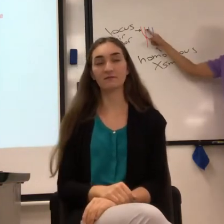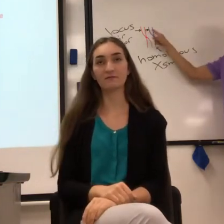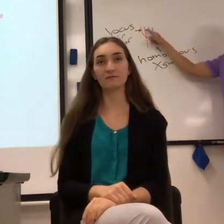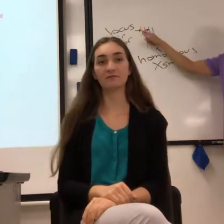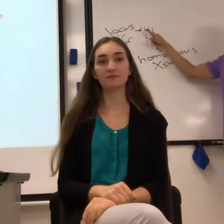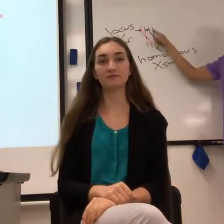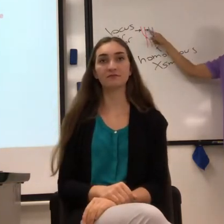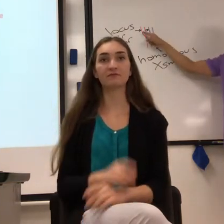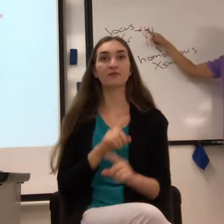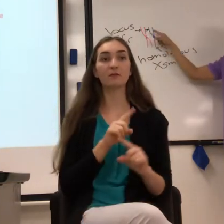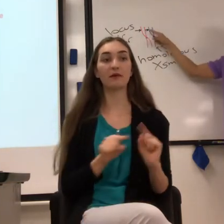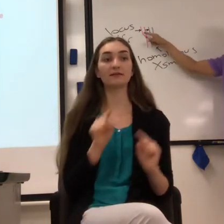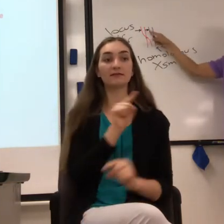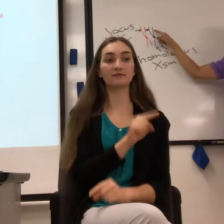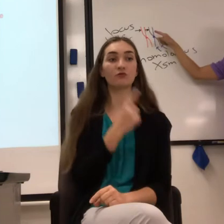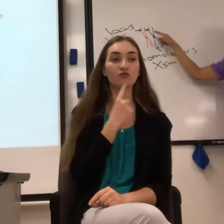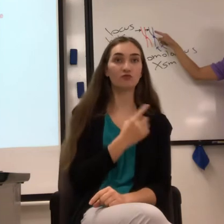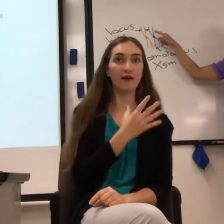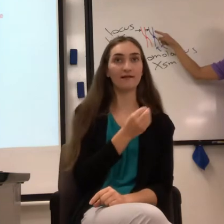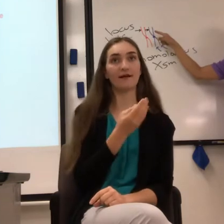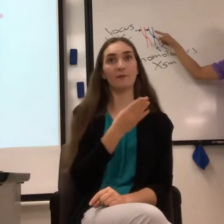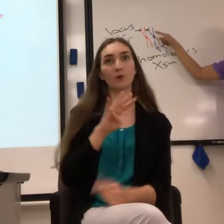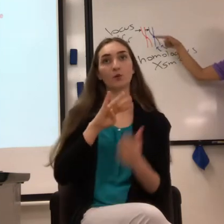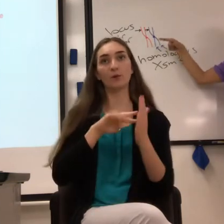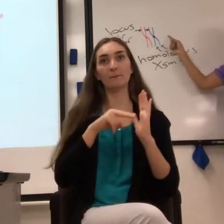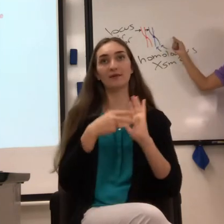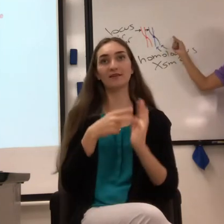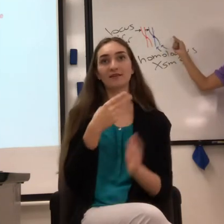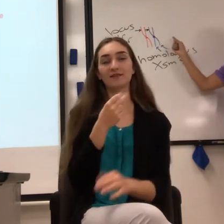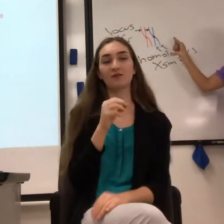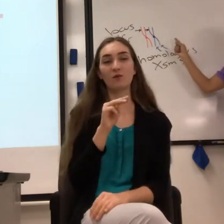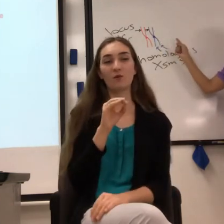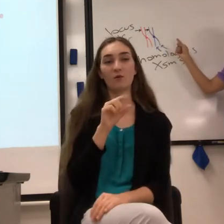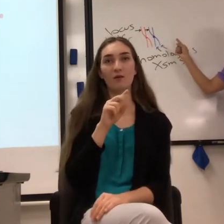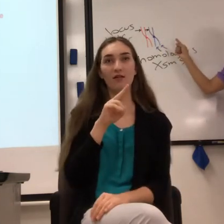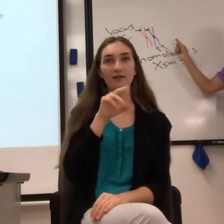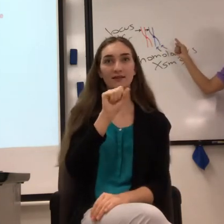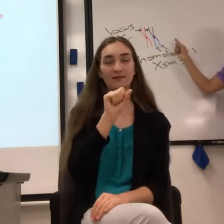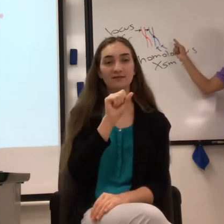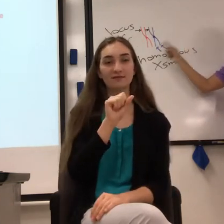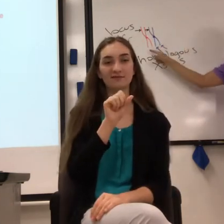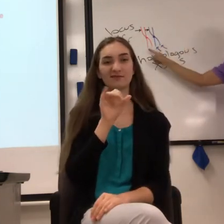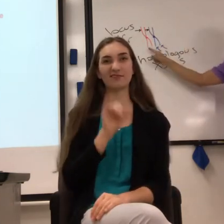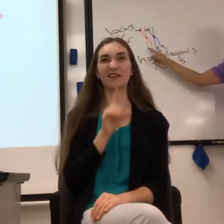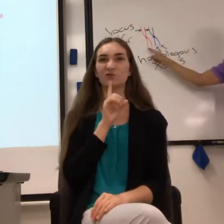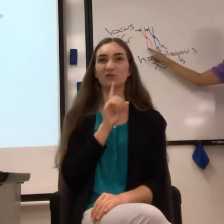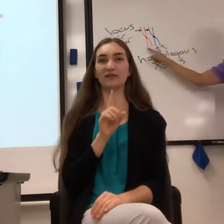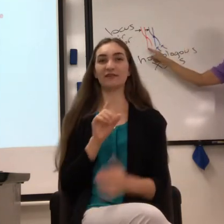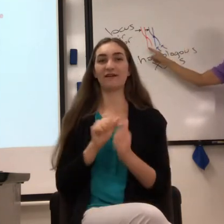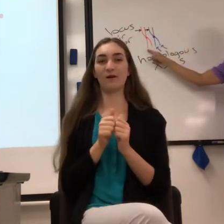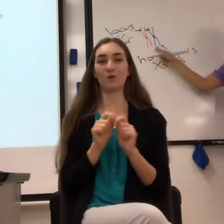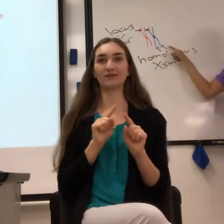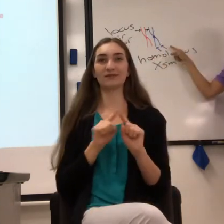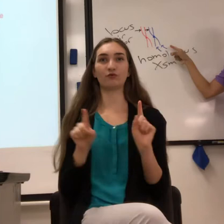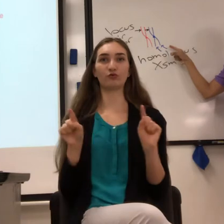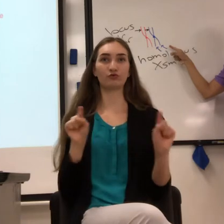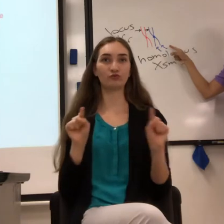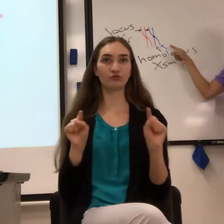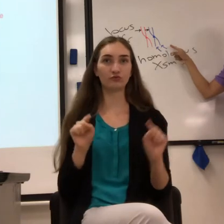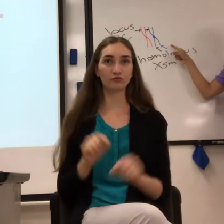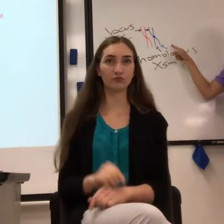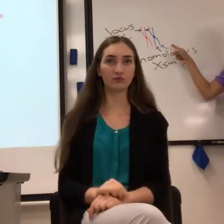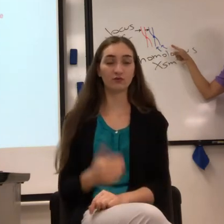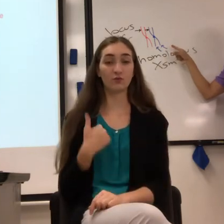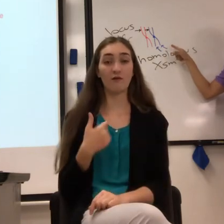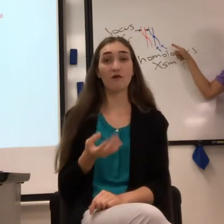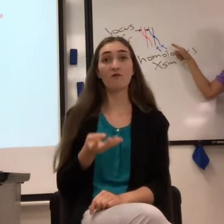But these are homologous, all right? That's the subtle difference there. So you have four